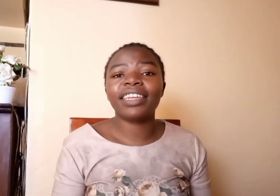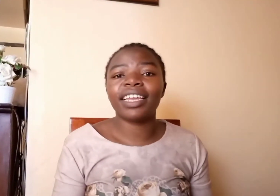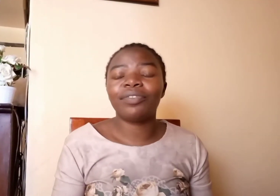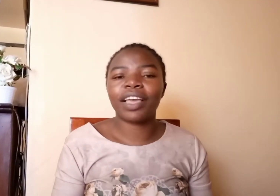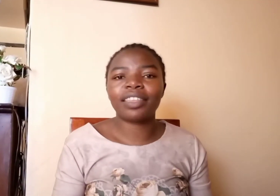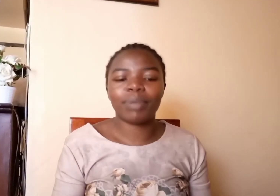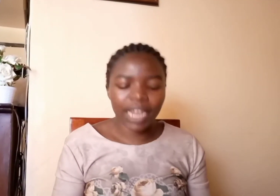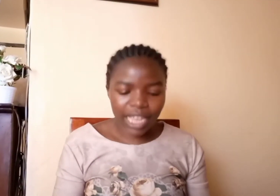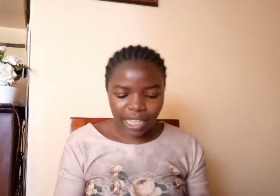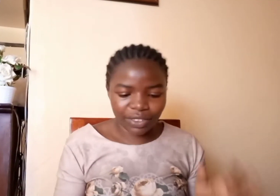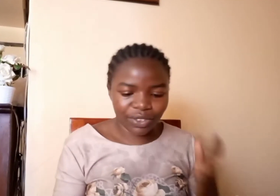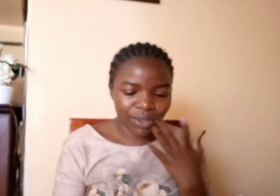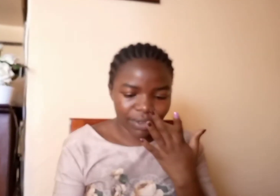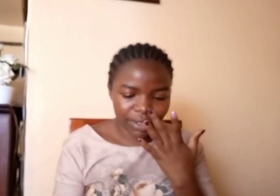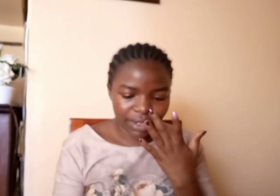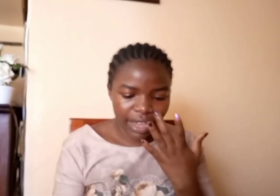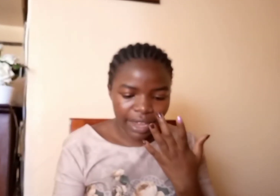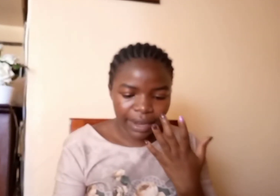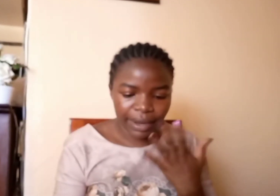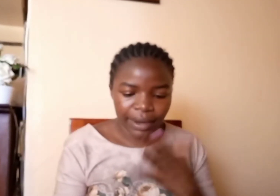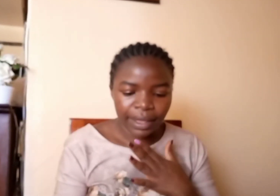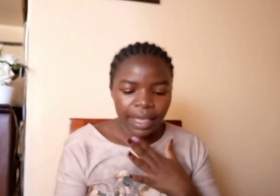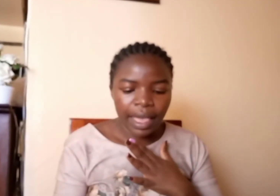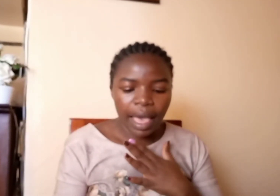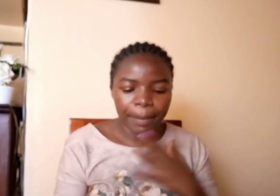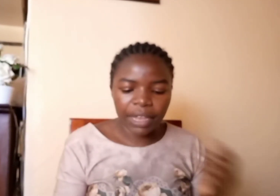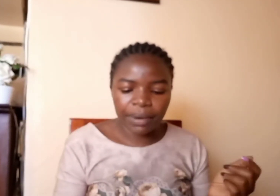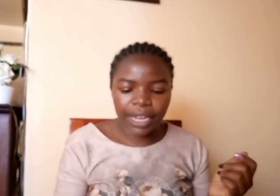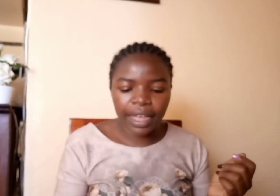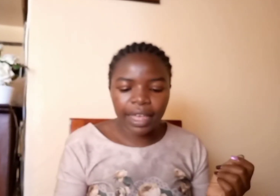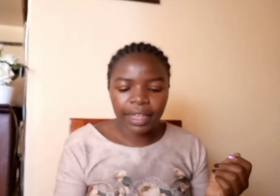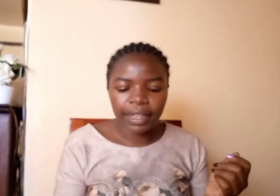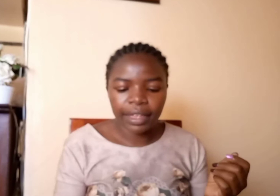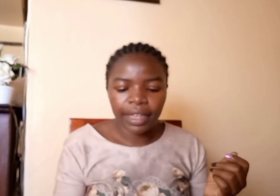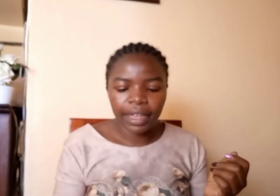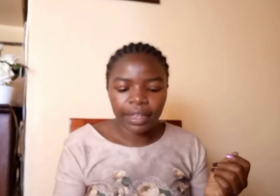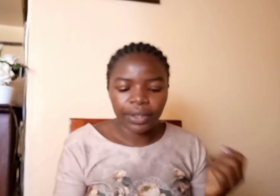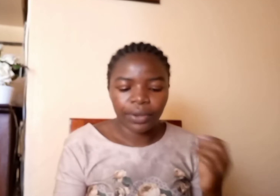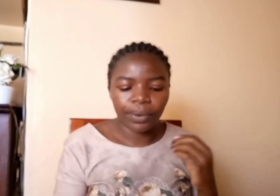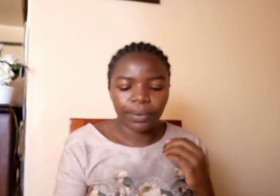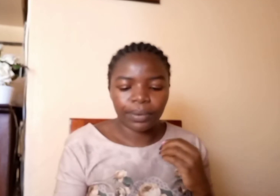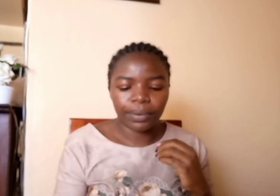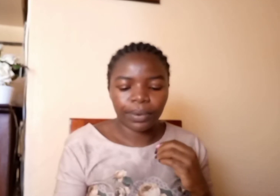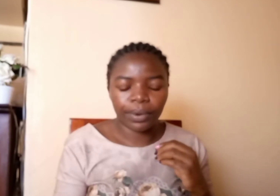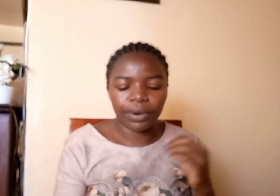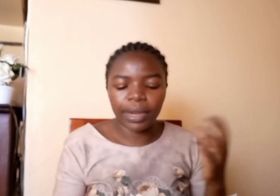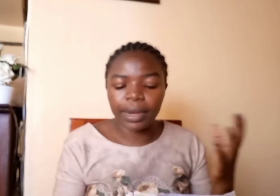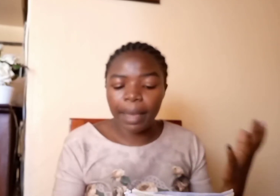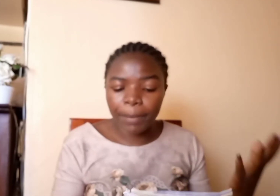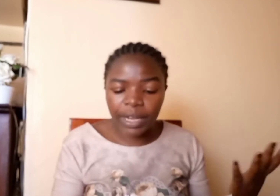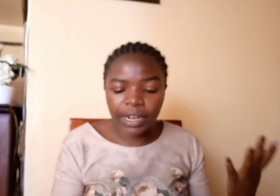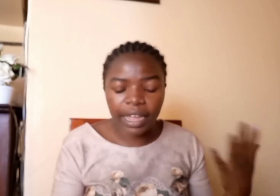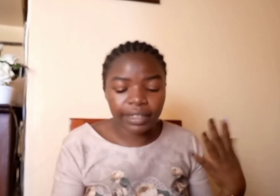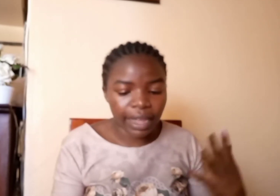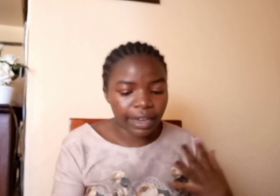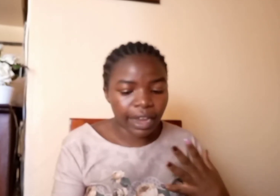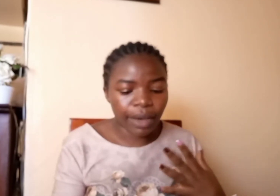One-handed fingerspelling is used in America or in American Sign